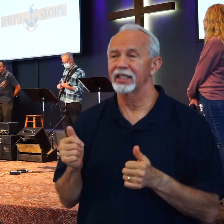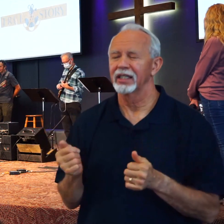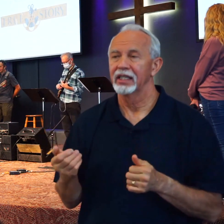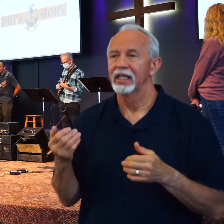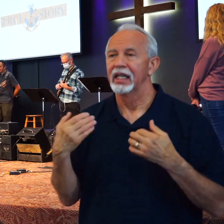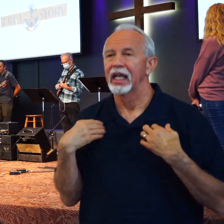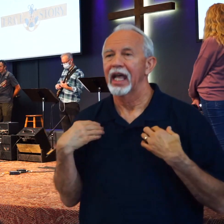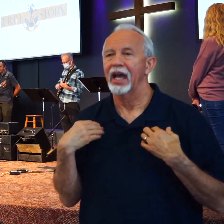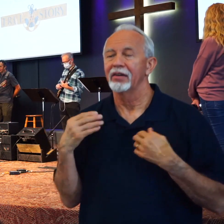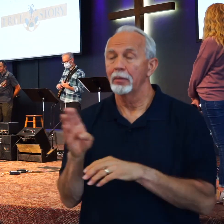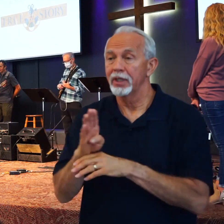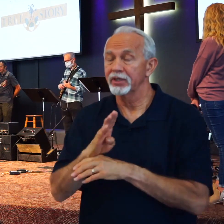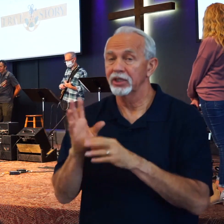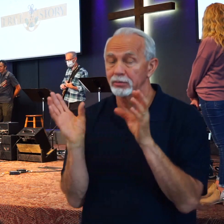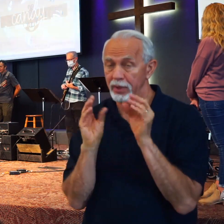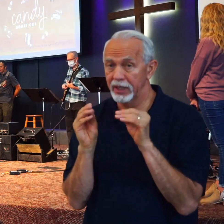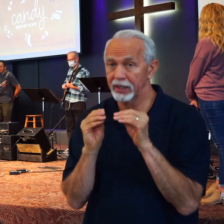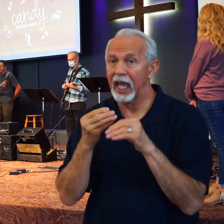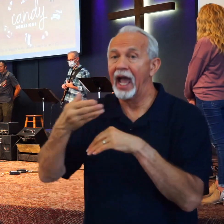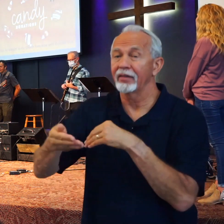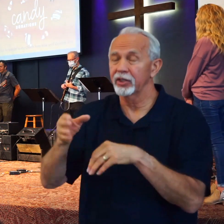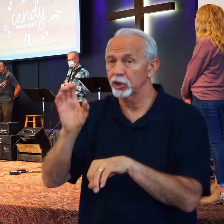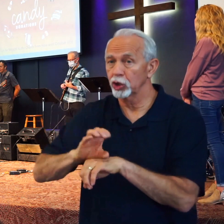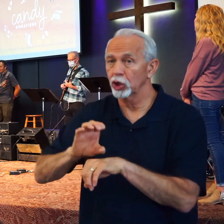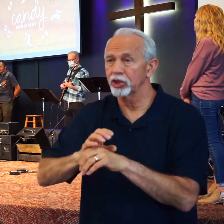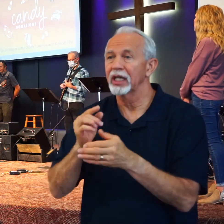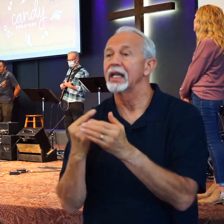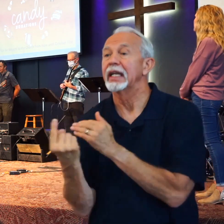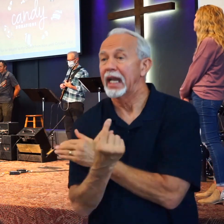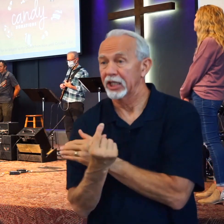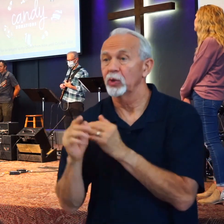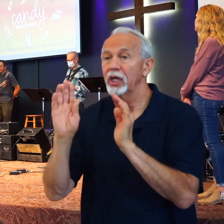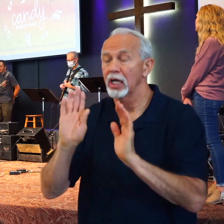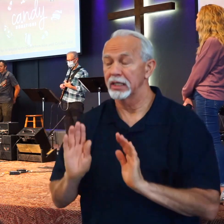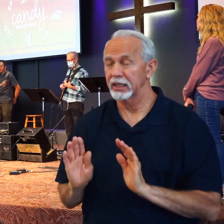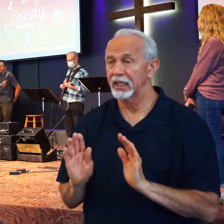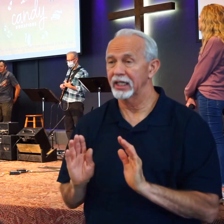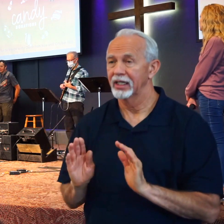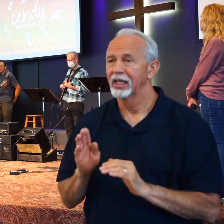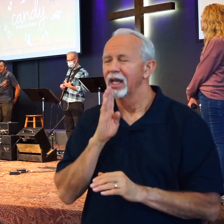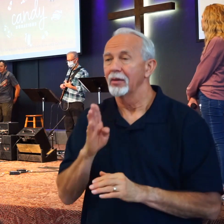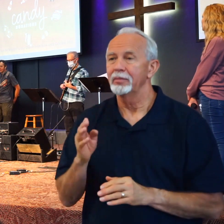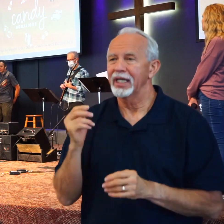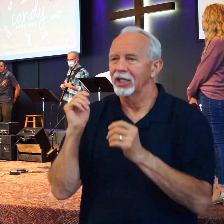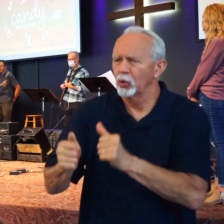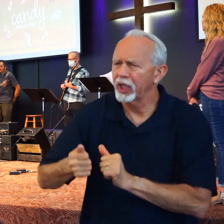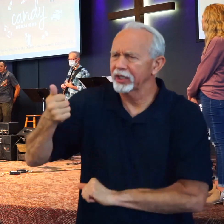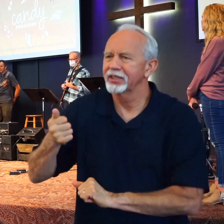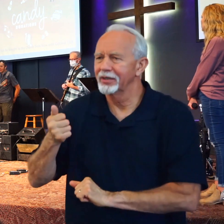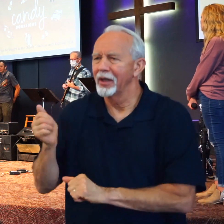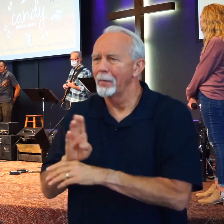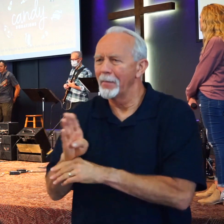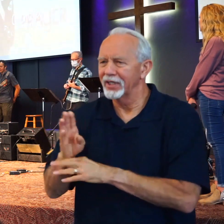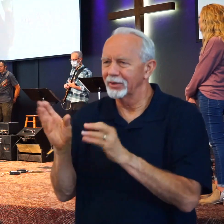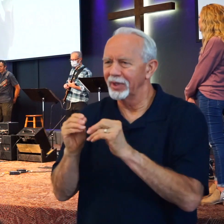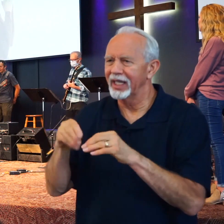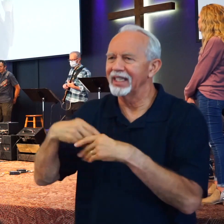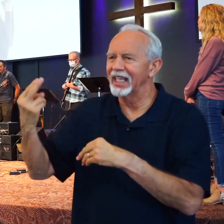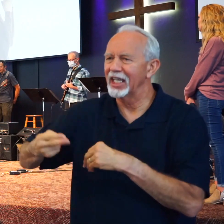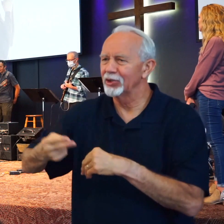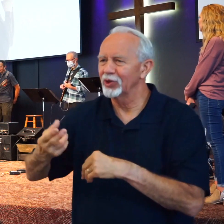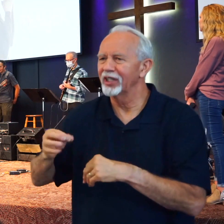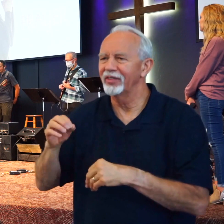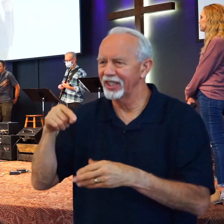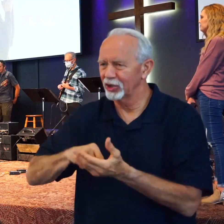have a business meeting after church next Sunday. It's going to be the quickest business meeting in the history of